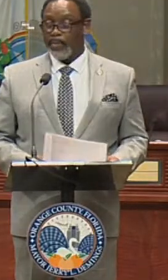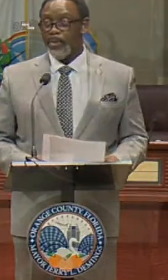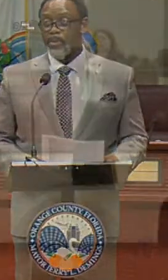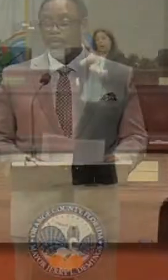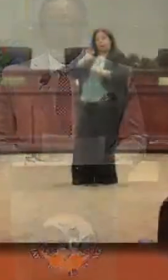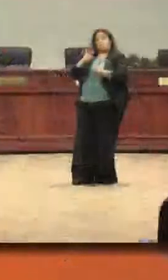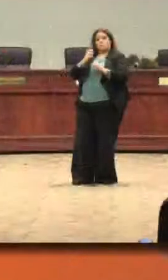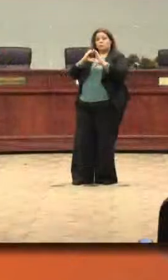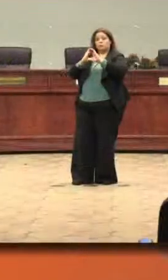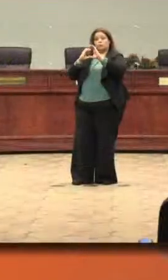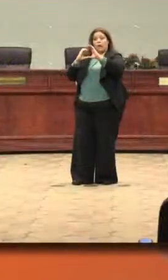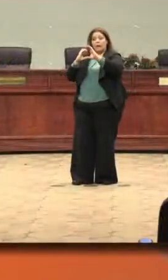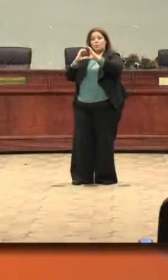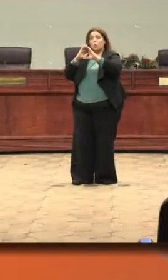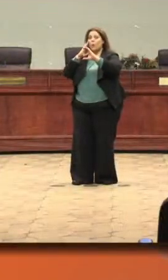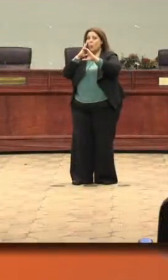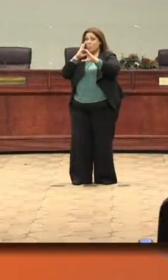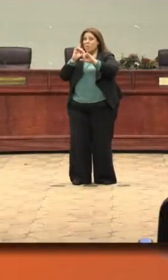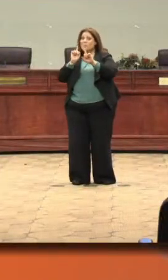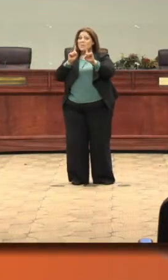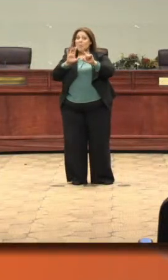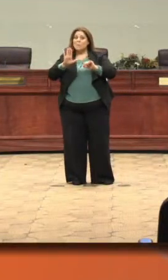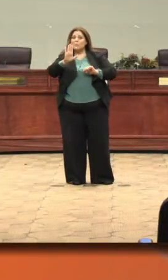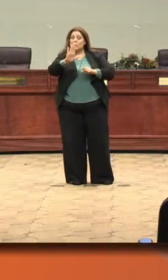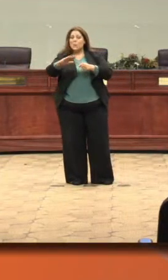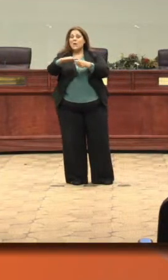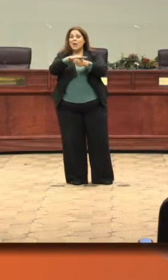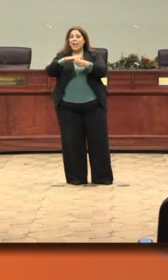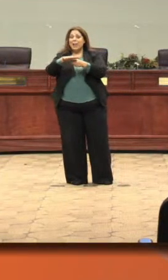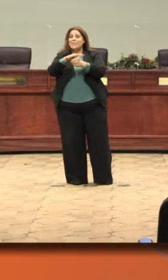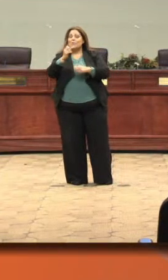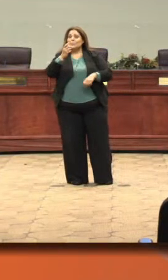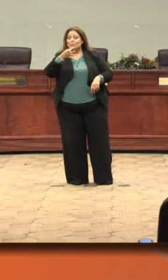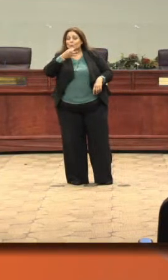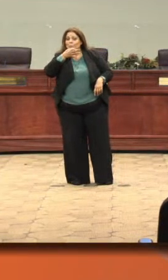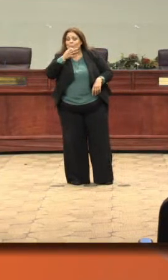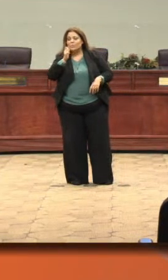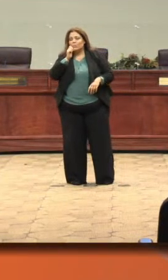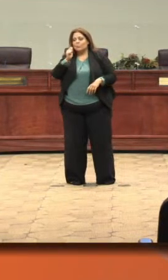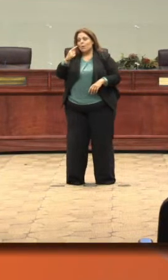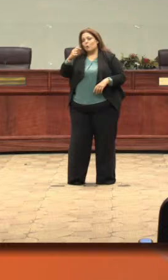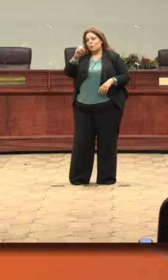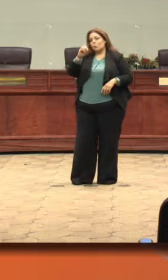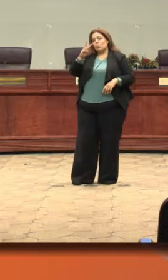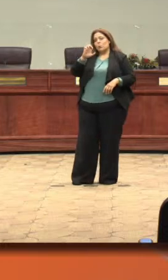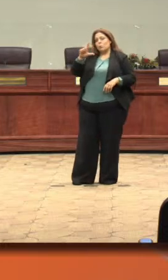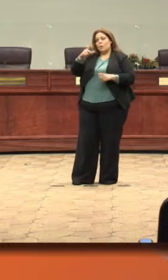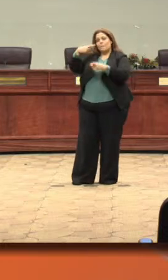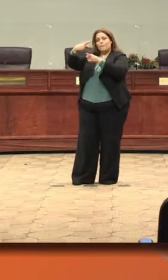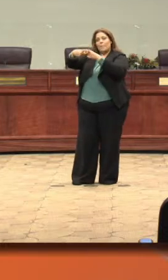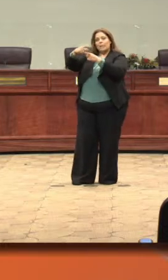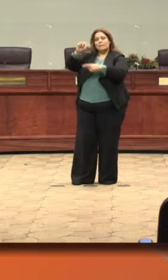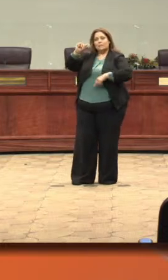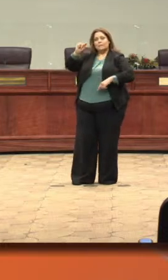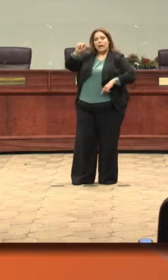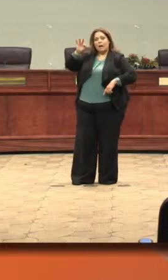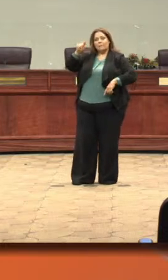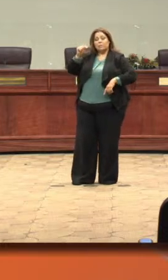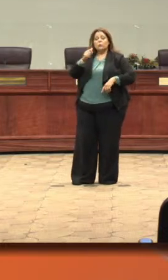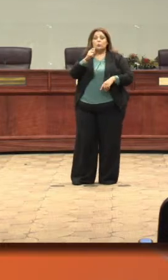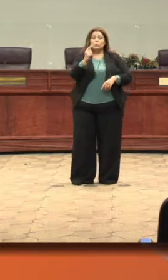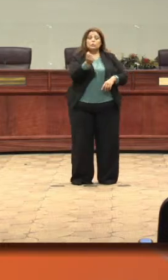a neighborhood near you soon. Tomorrow morning, it will be at the Goodwill in Taft. Tuesday afternoon, it will be